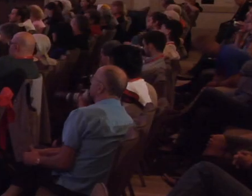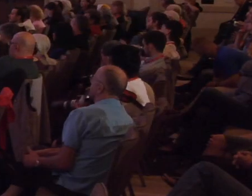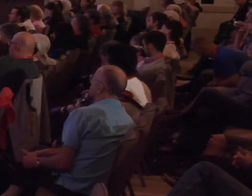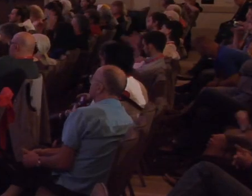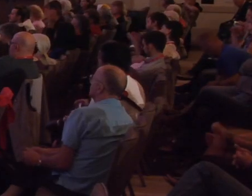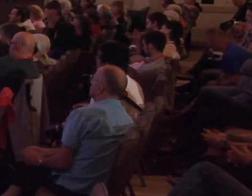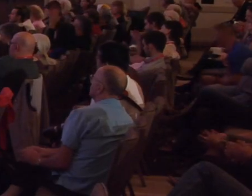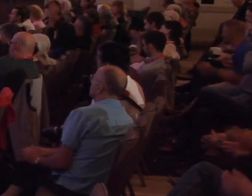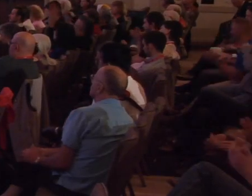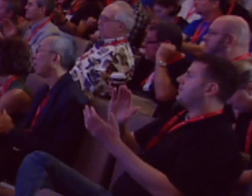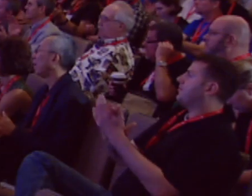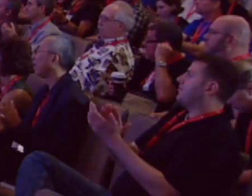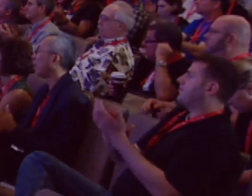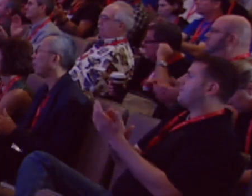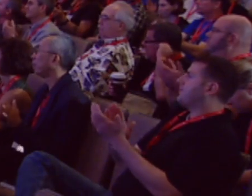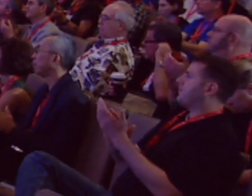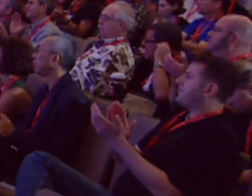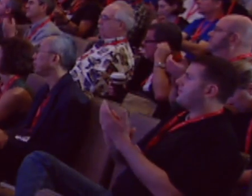be stopped.